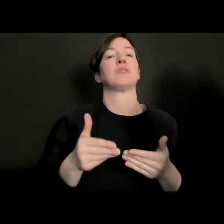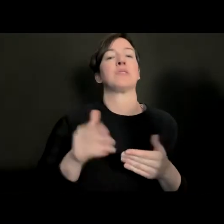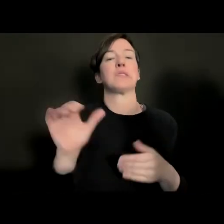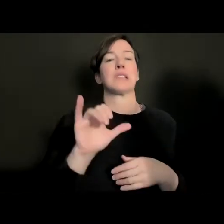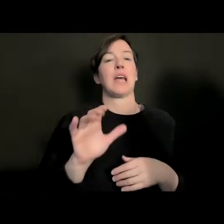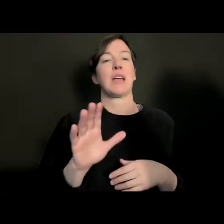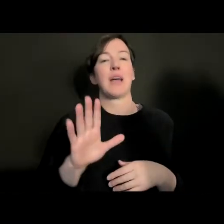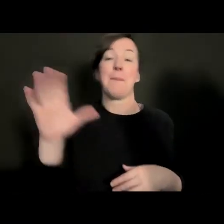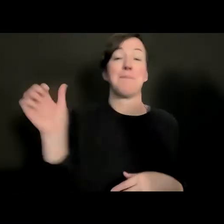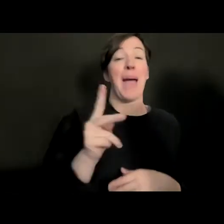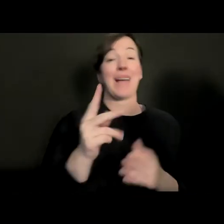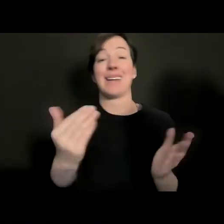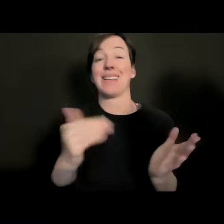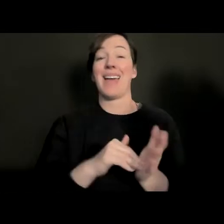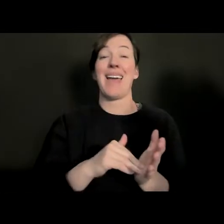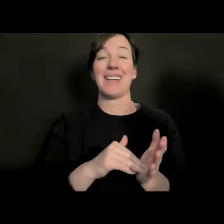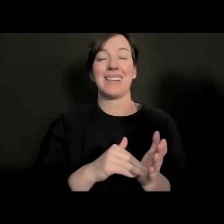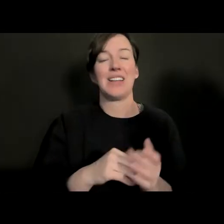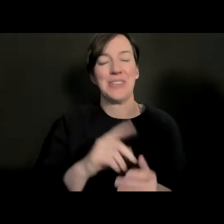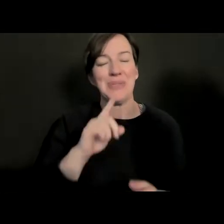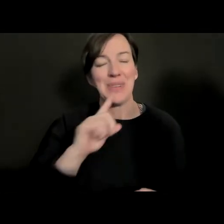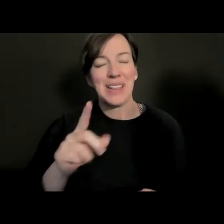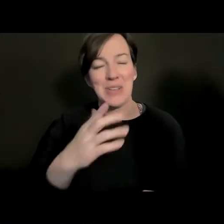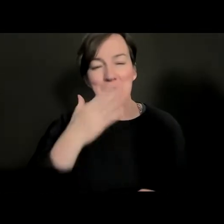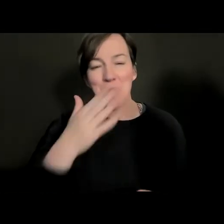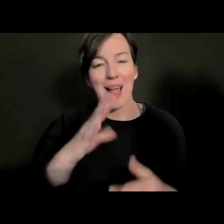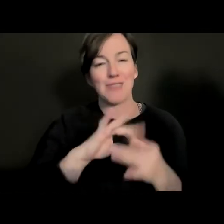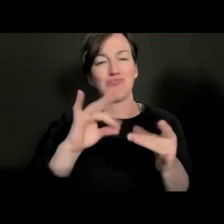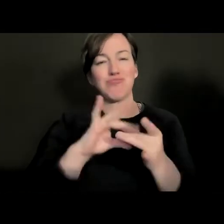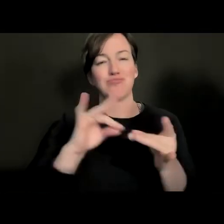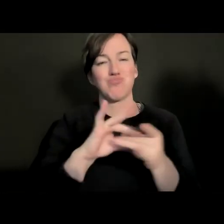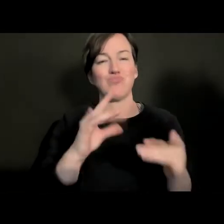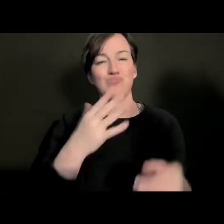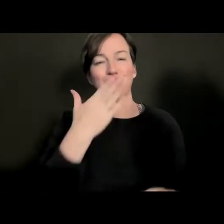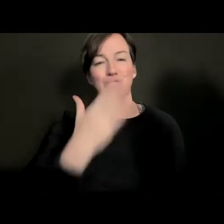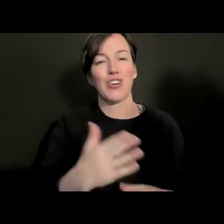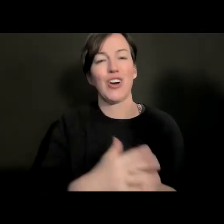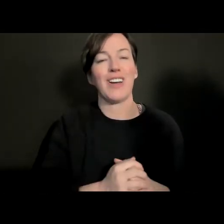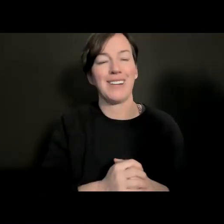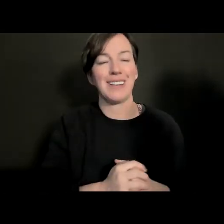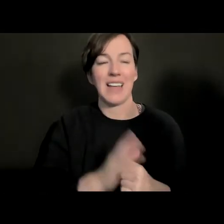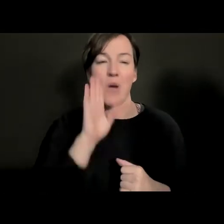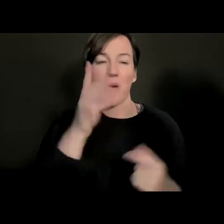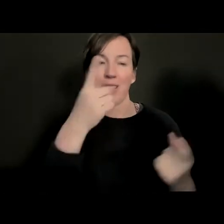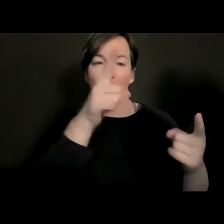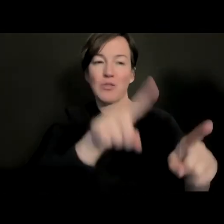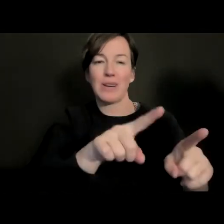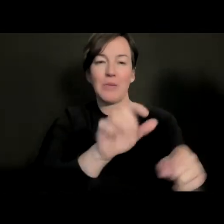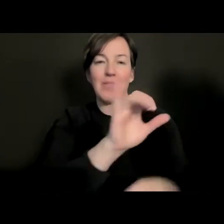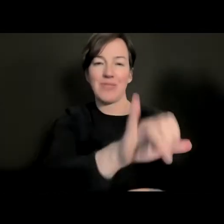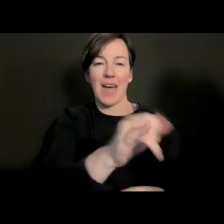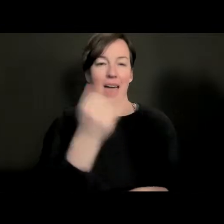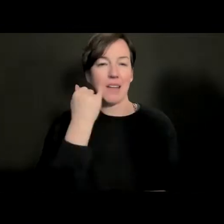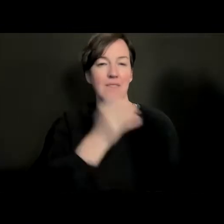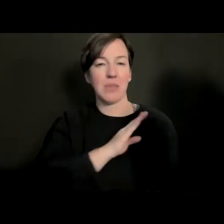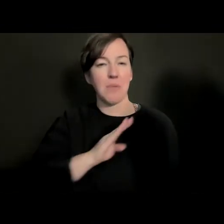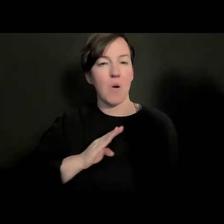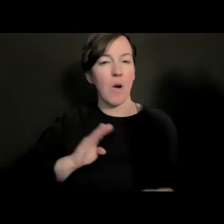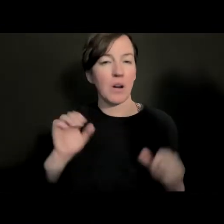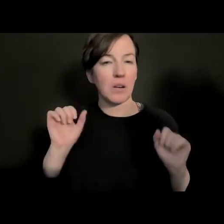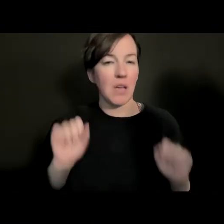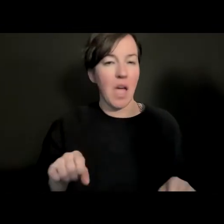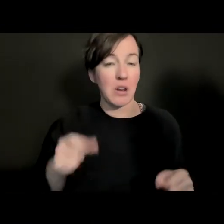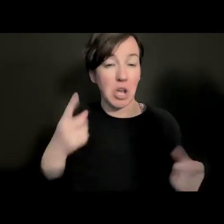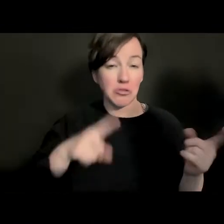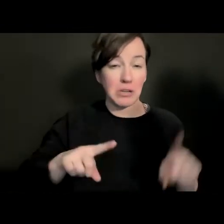oh, I'm back again, but that was really well spoken. And I'll agree with that if we can get the board to I agree